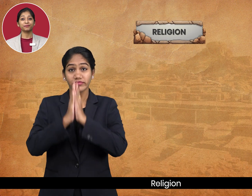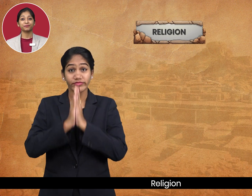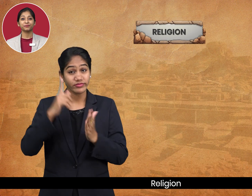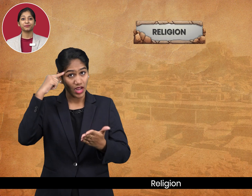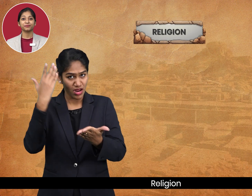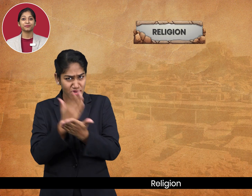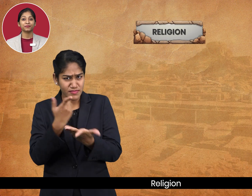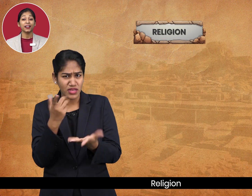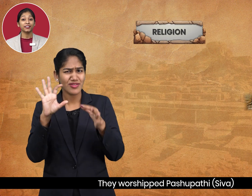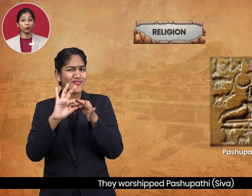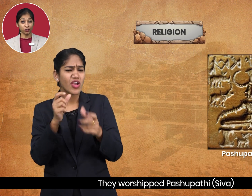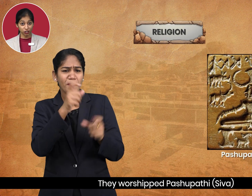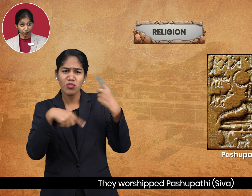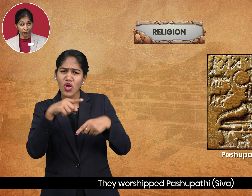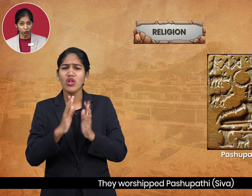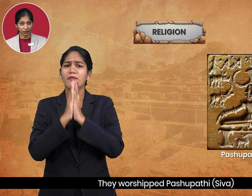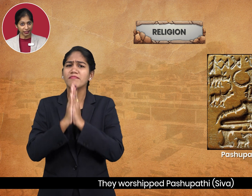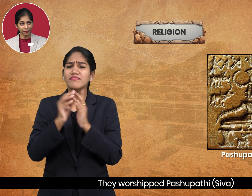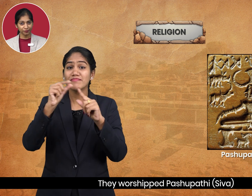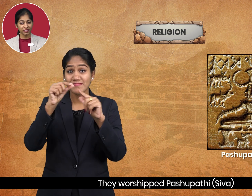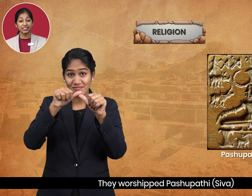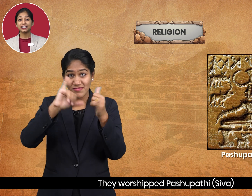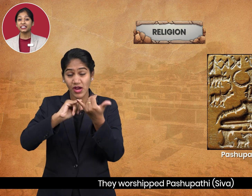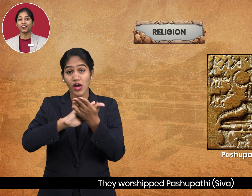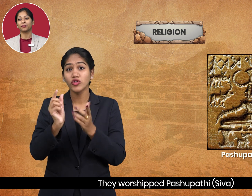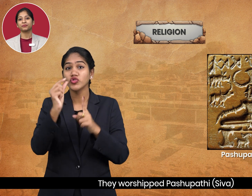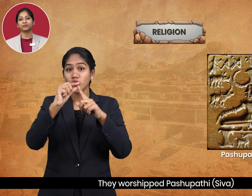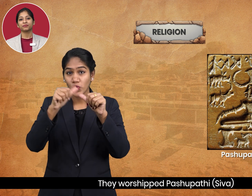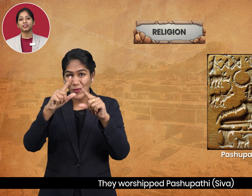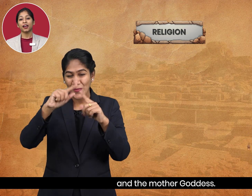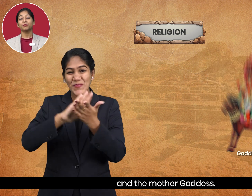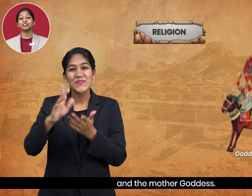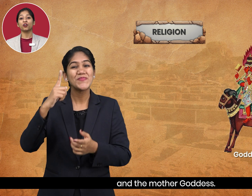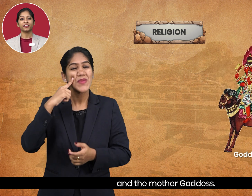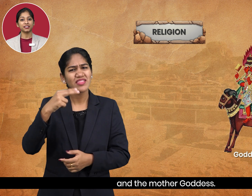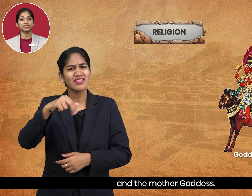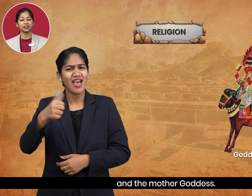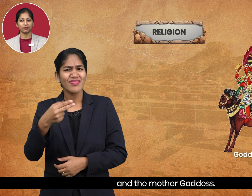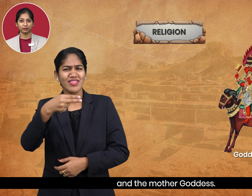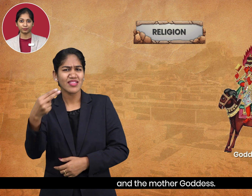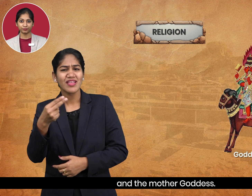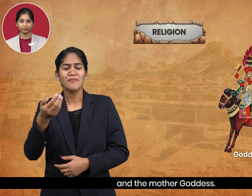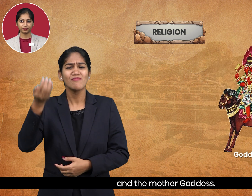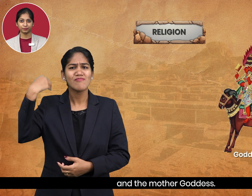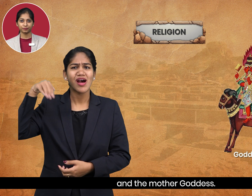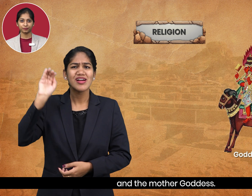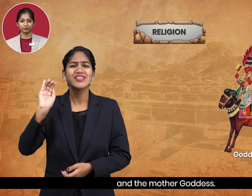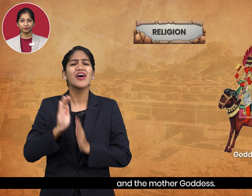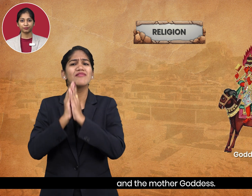Religion. They worship Pashupati, Shiva and Mother Goddess.